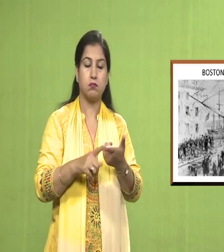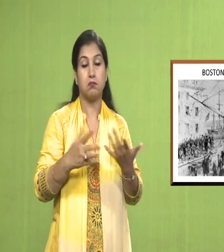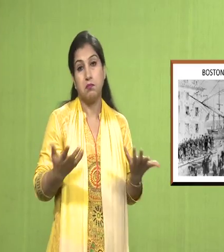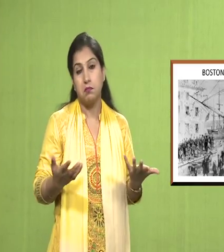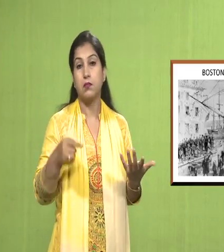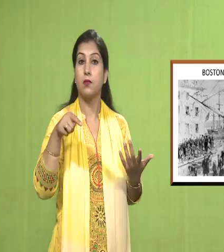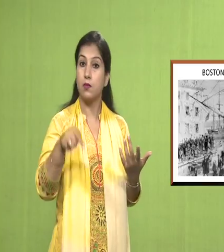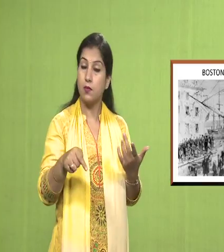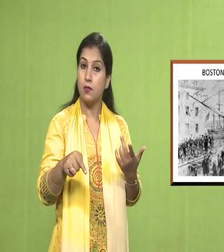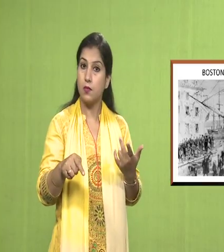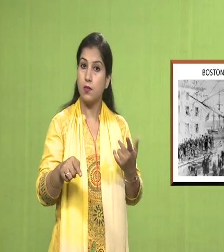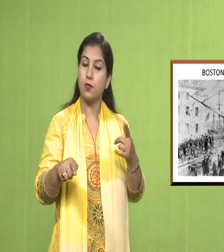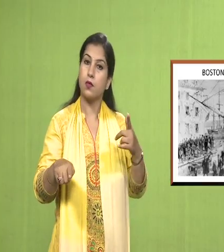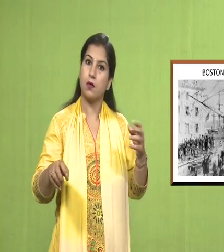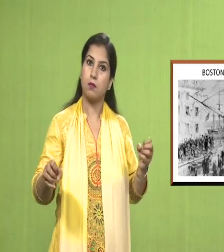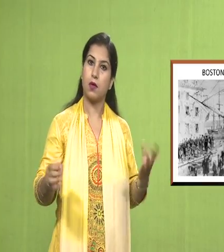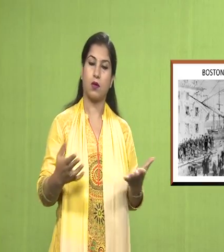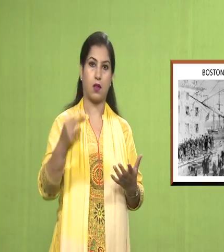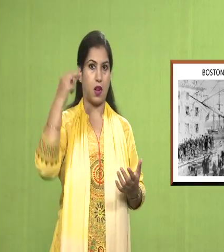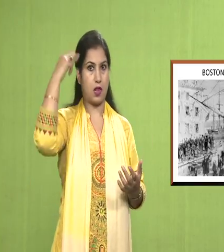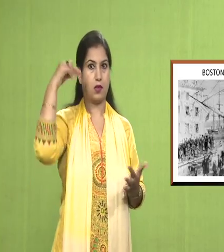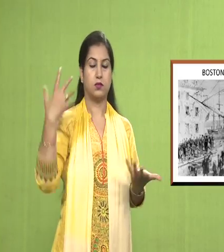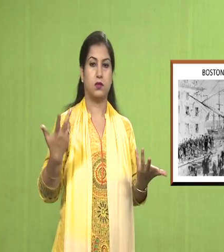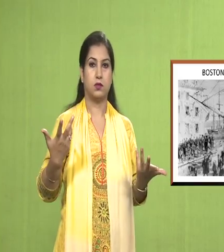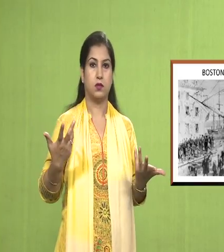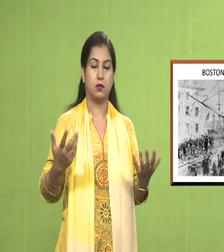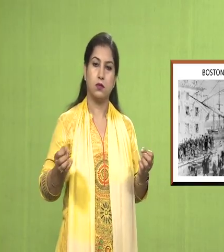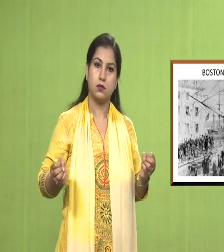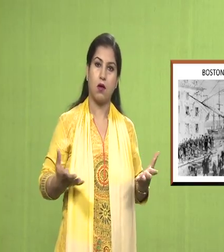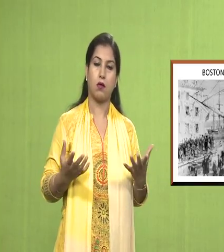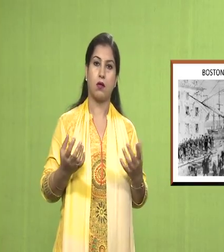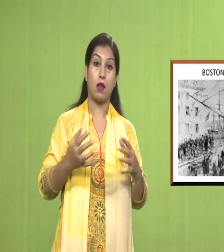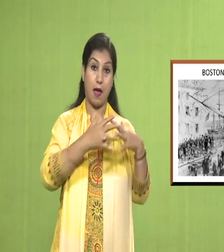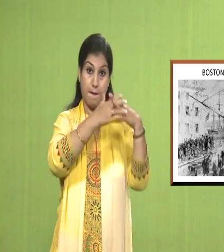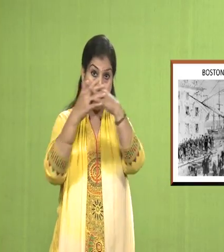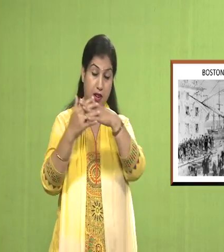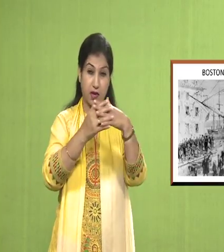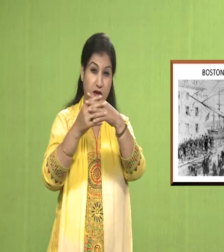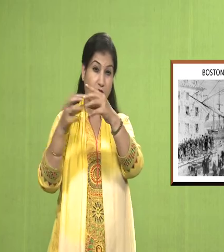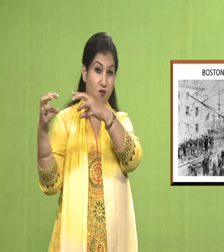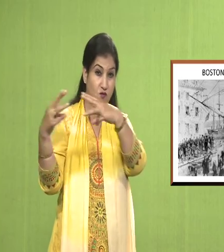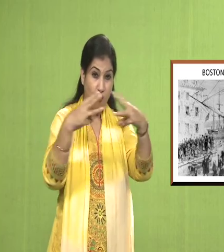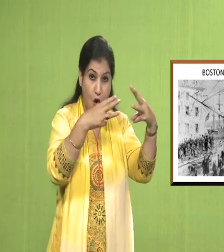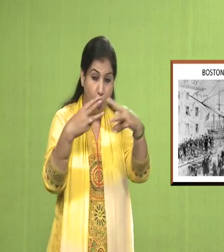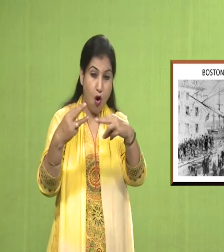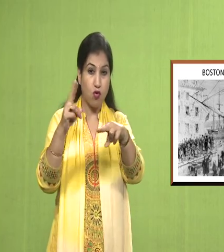However, this became a big reason for the beginning of the American War of Independence.